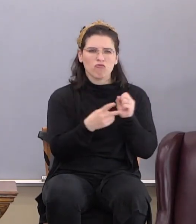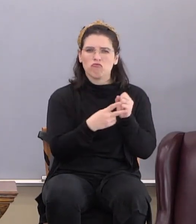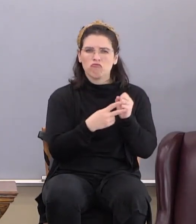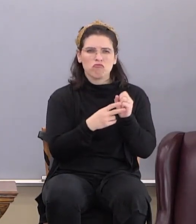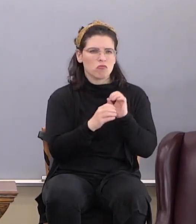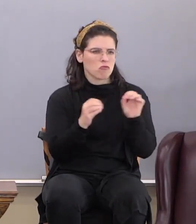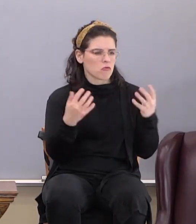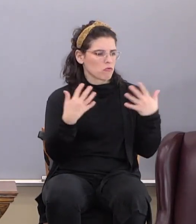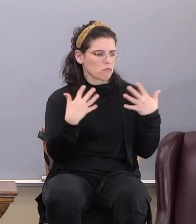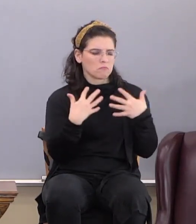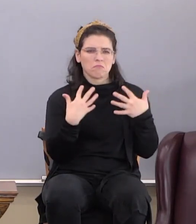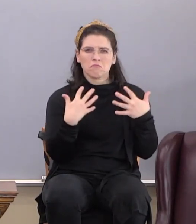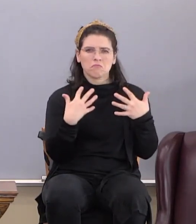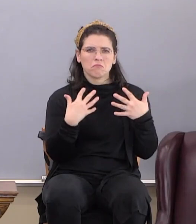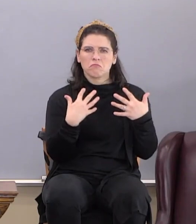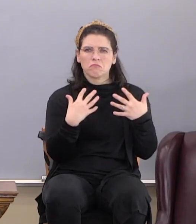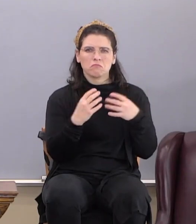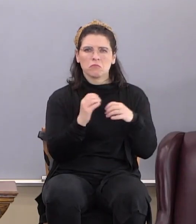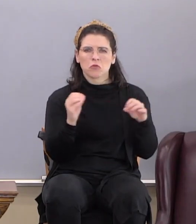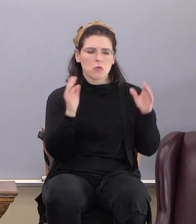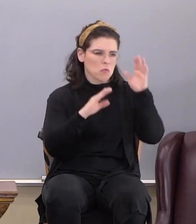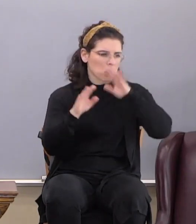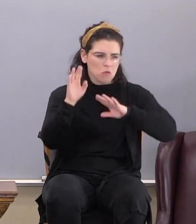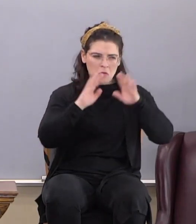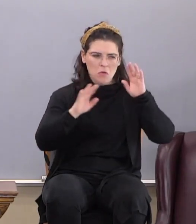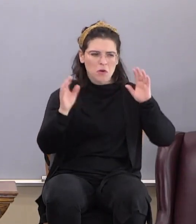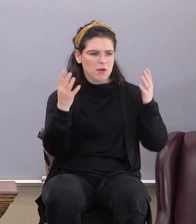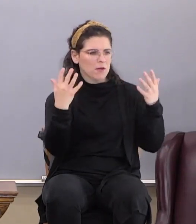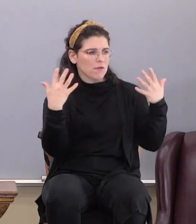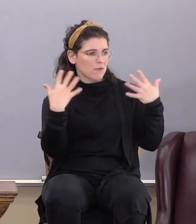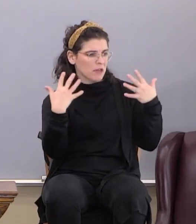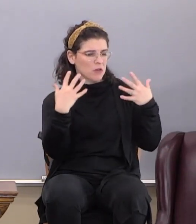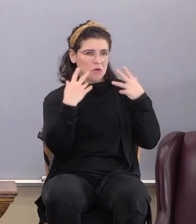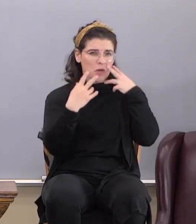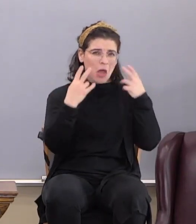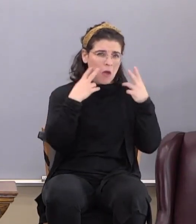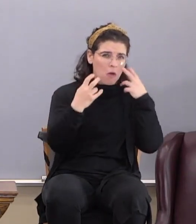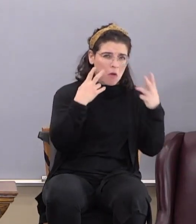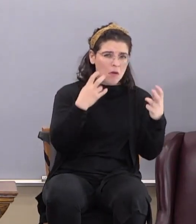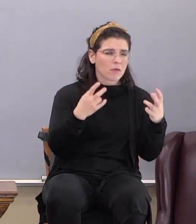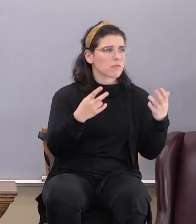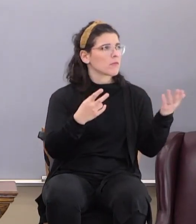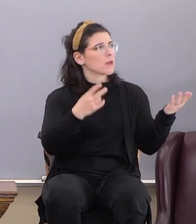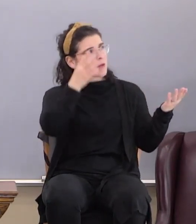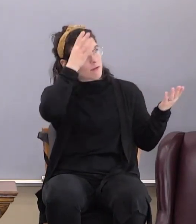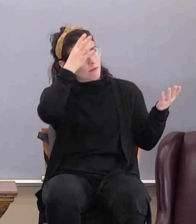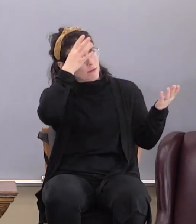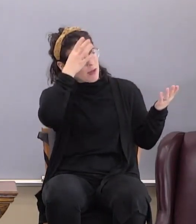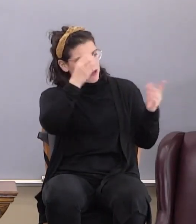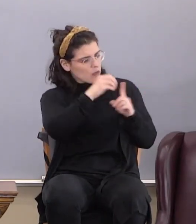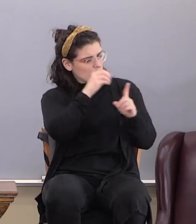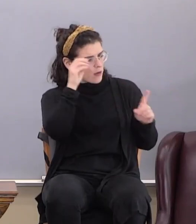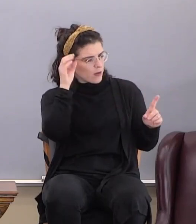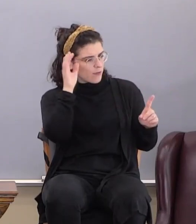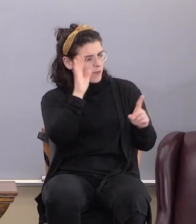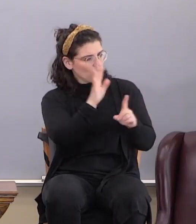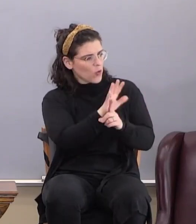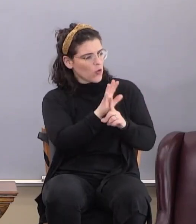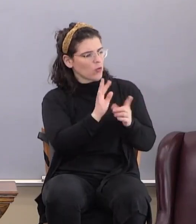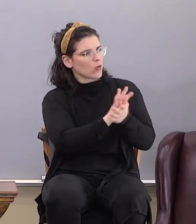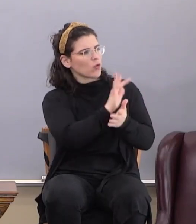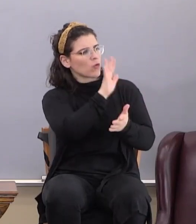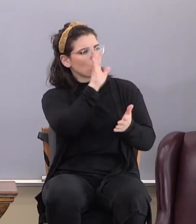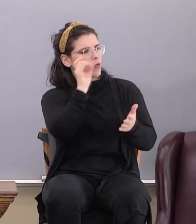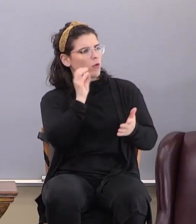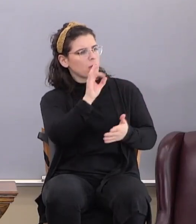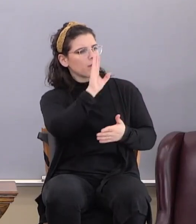no intimidation, no worries, no fear, no doubt. You know what? Father, expose the glory of your Son,